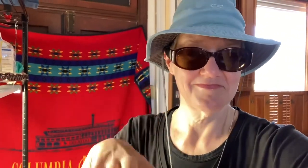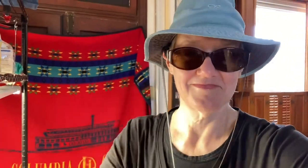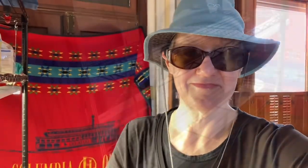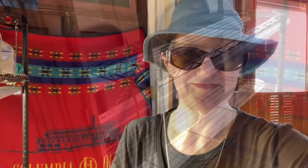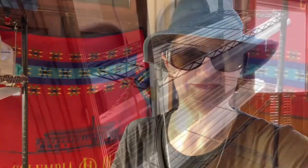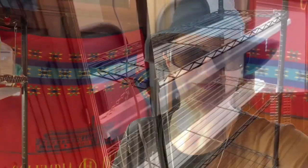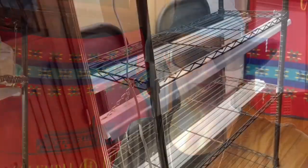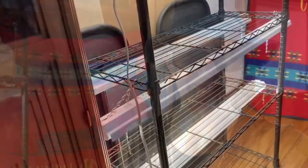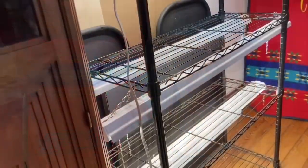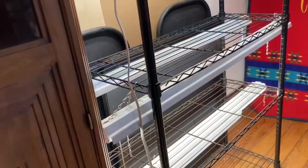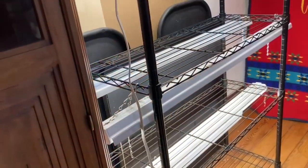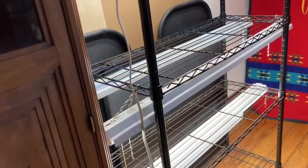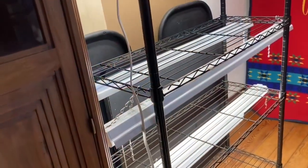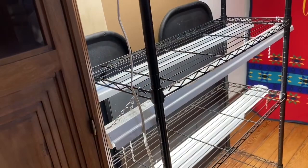afternoon.